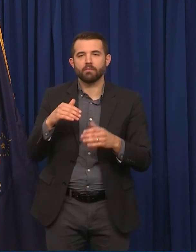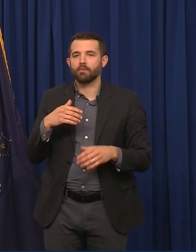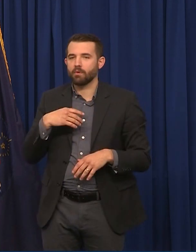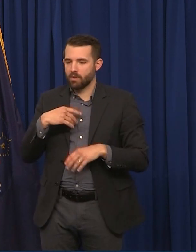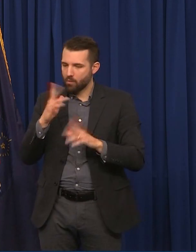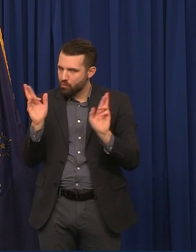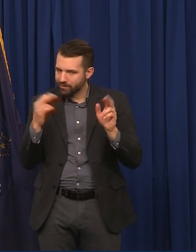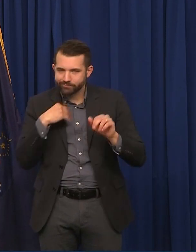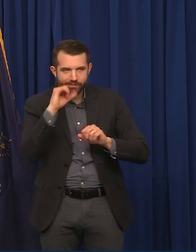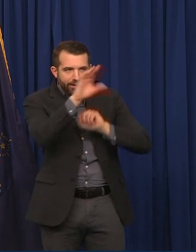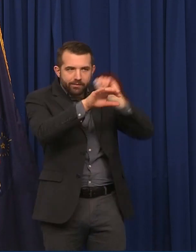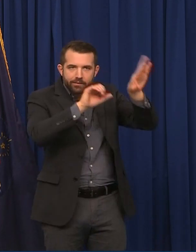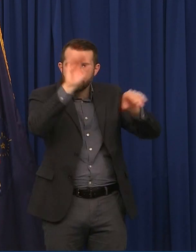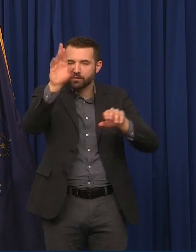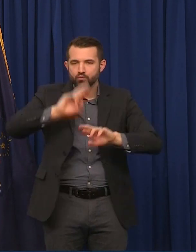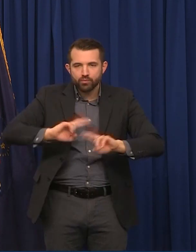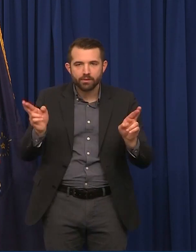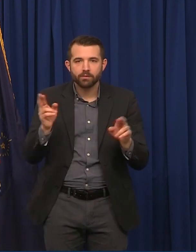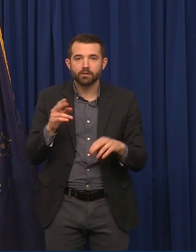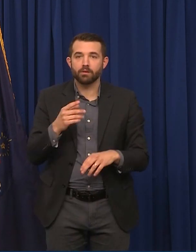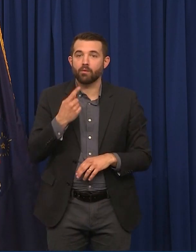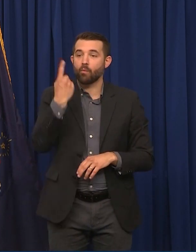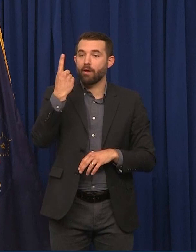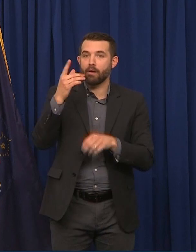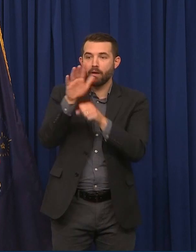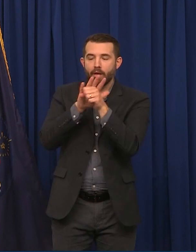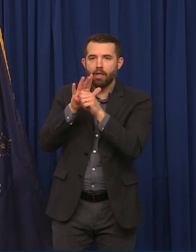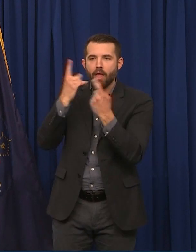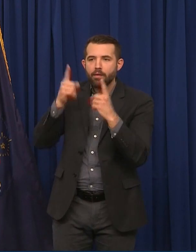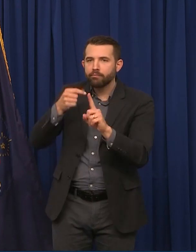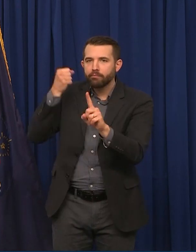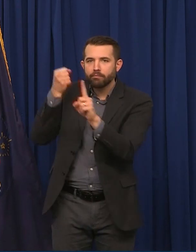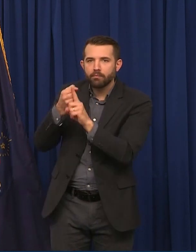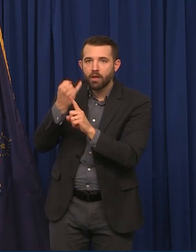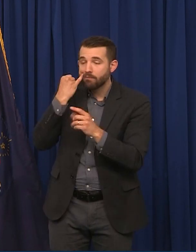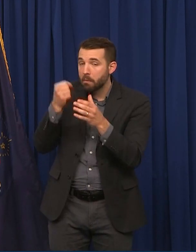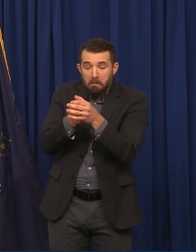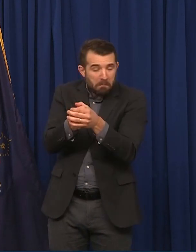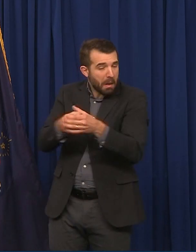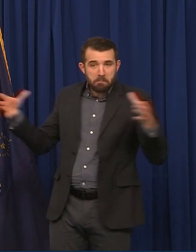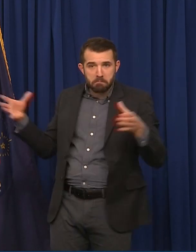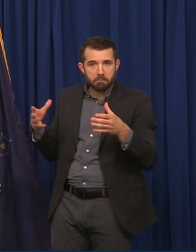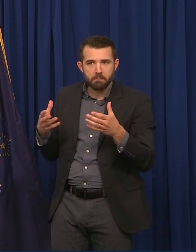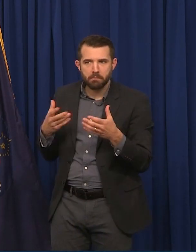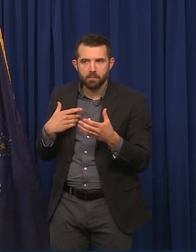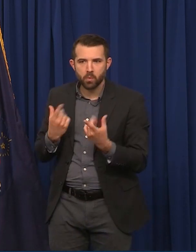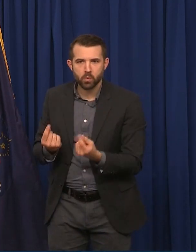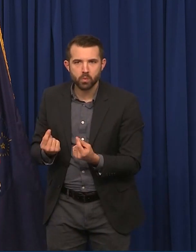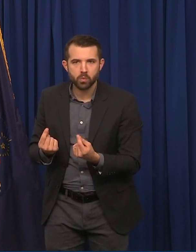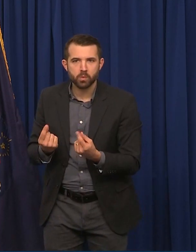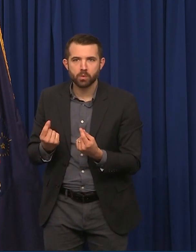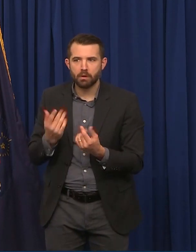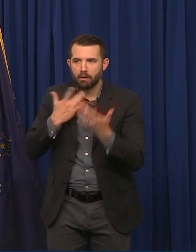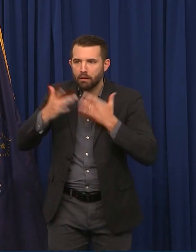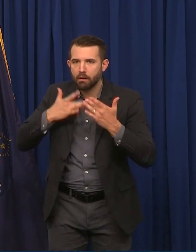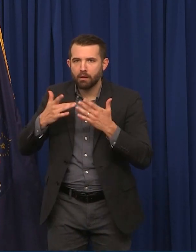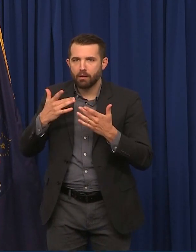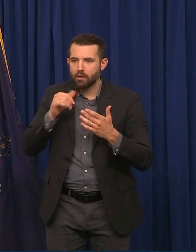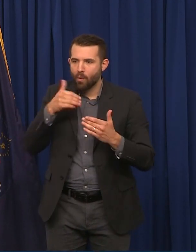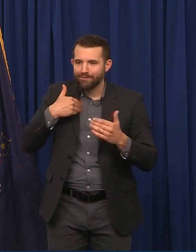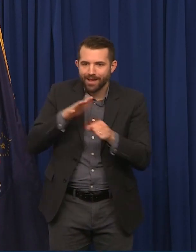outbreak or a stock out of PPE, they do not need to wait until the next scheduled delivery until they get